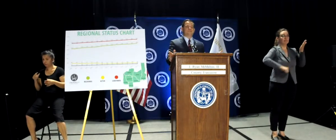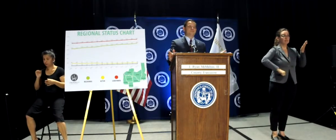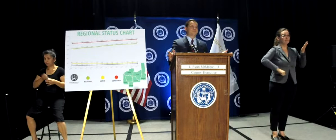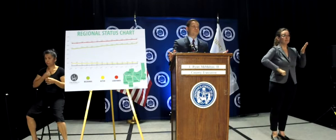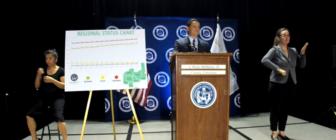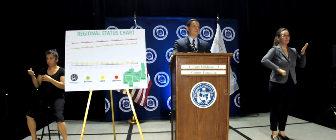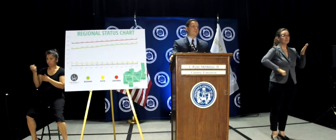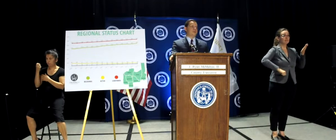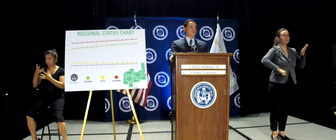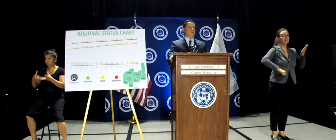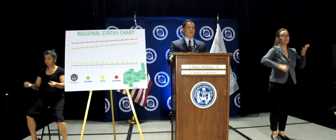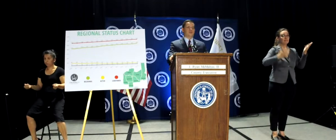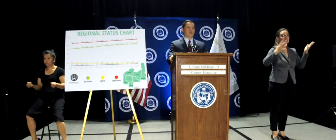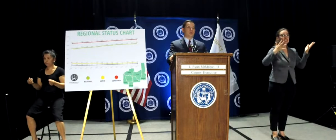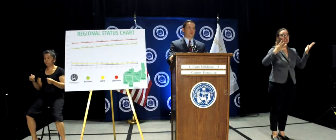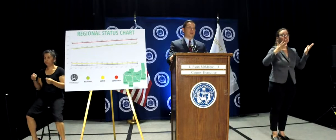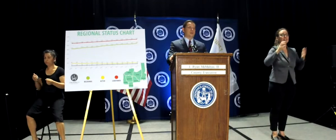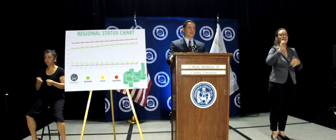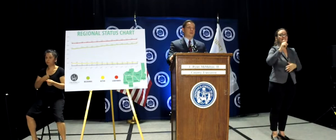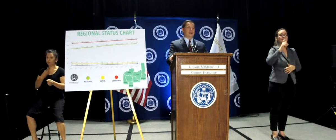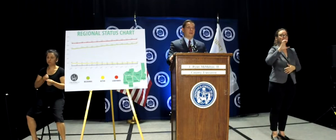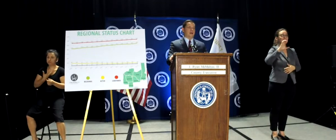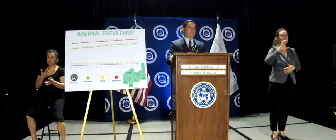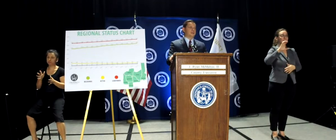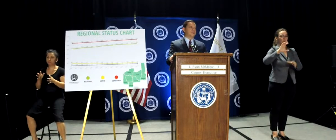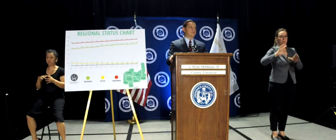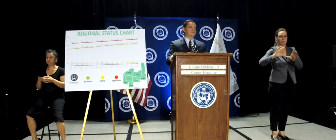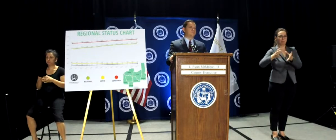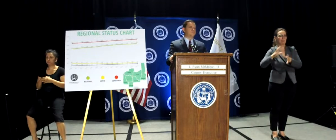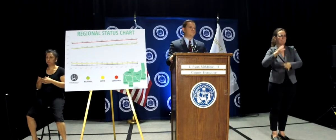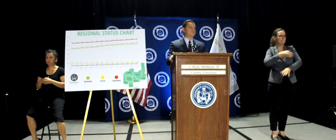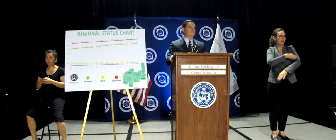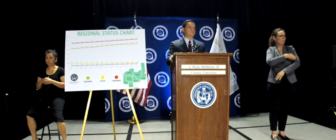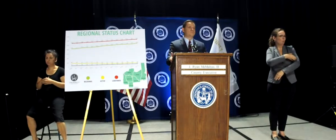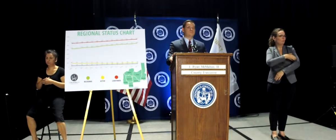me, serious to a degree, a lot of politics.